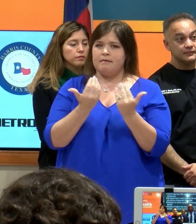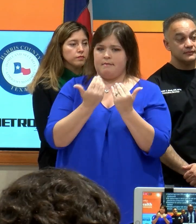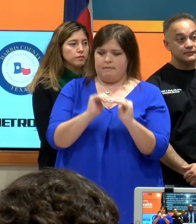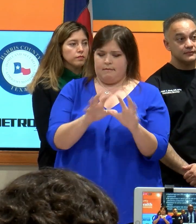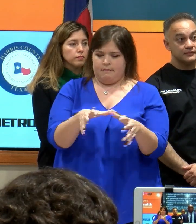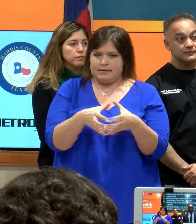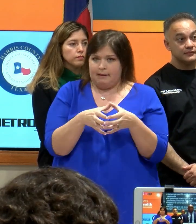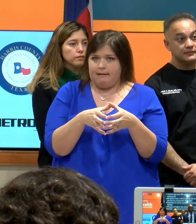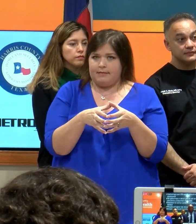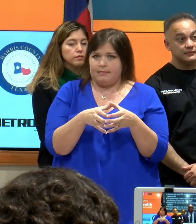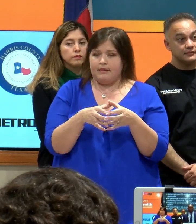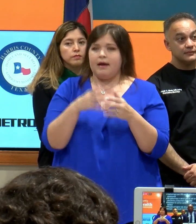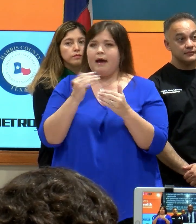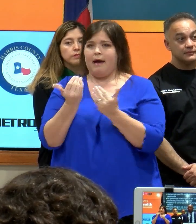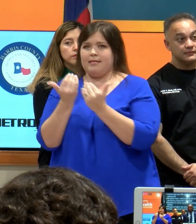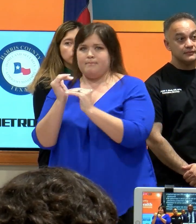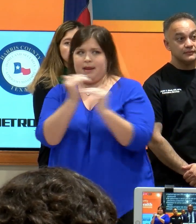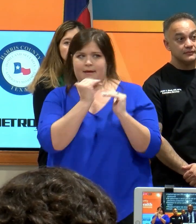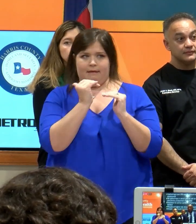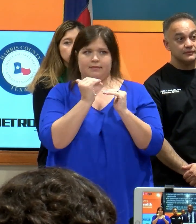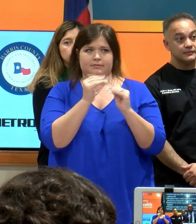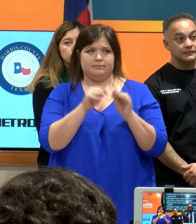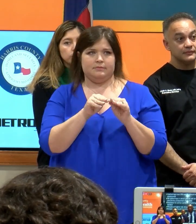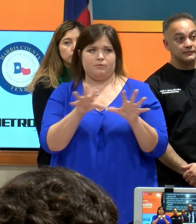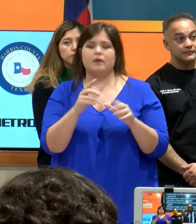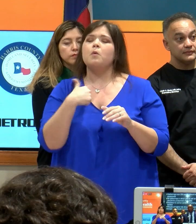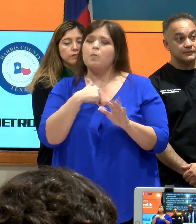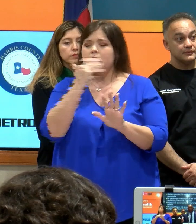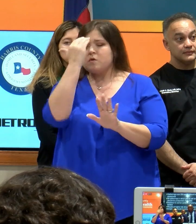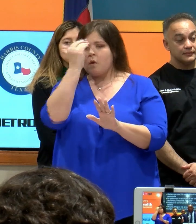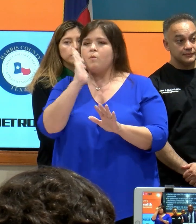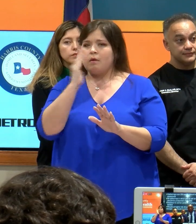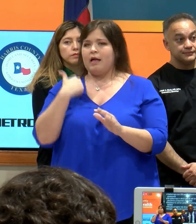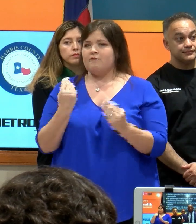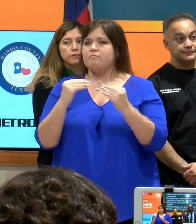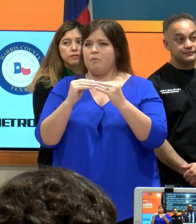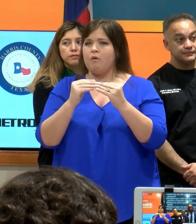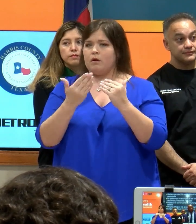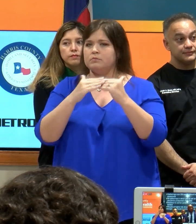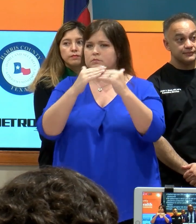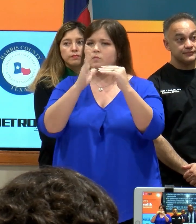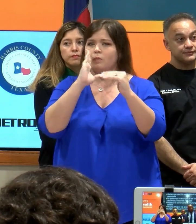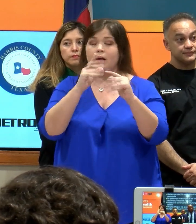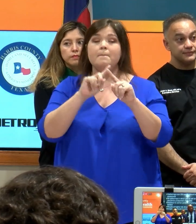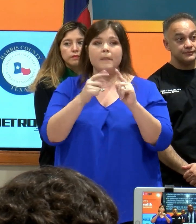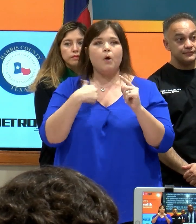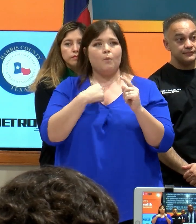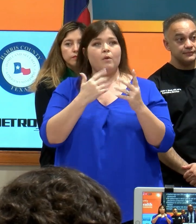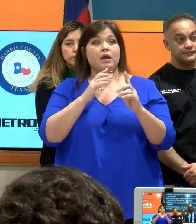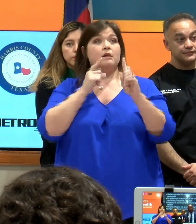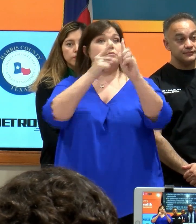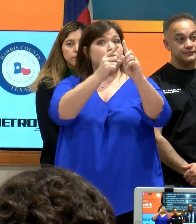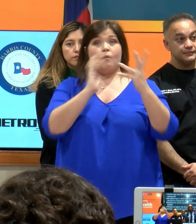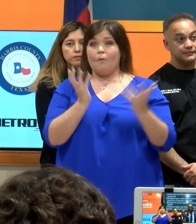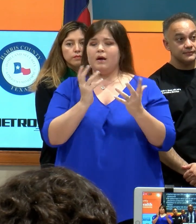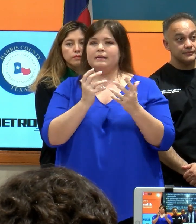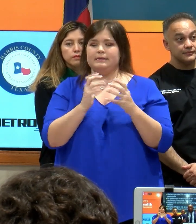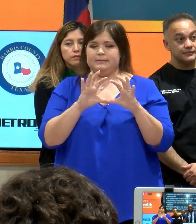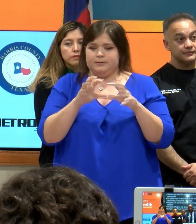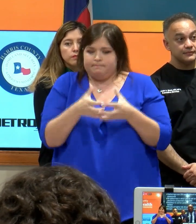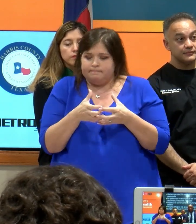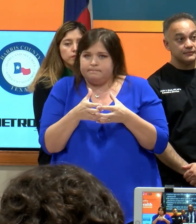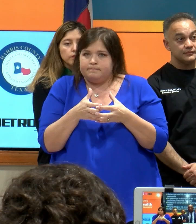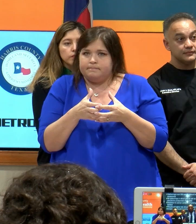the coronavirus. We recognize that there will be more cases, but the goal is to contain and mitigate so